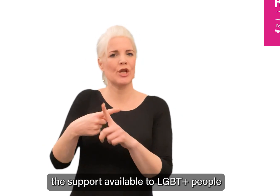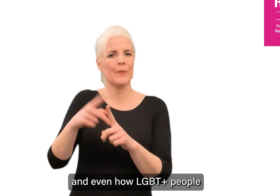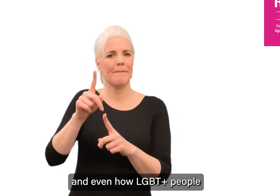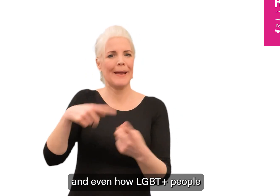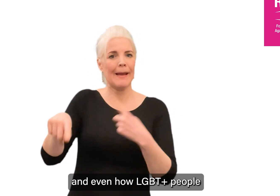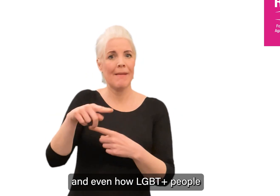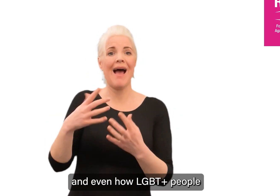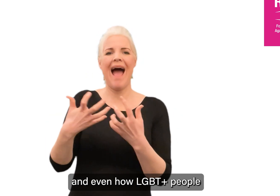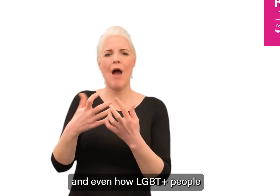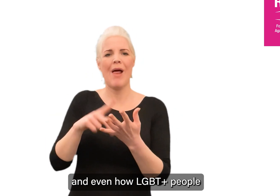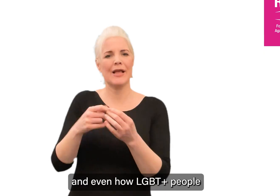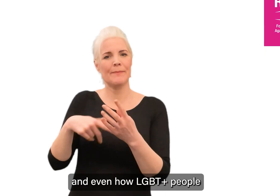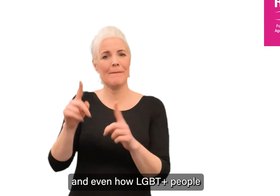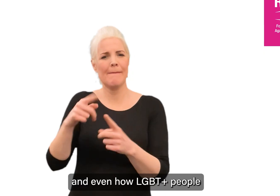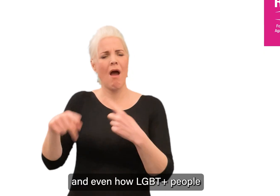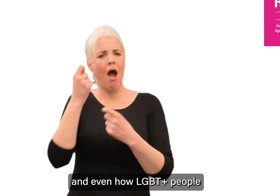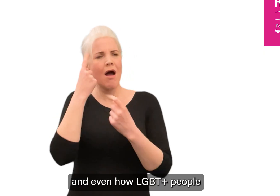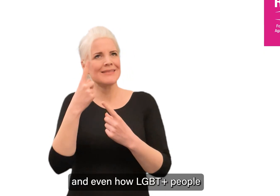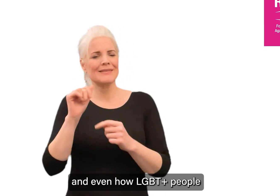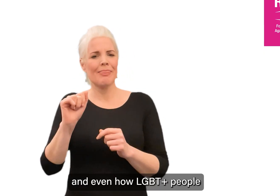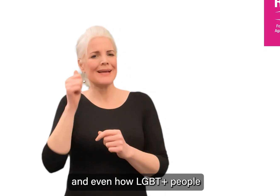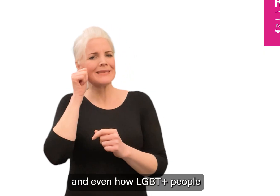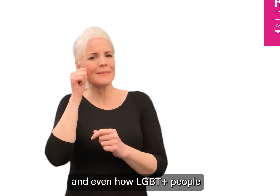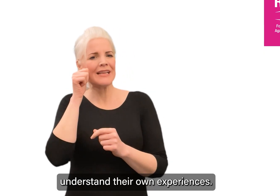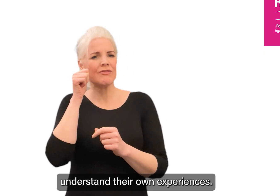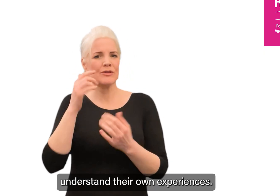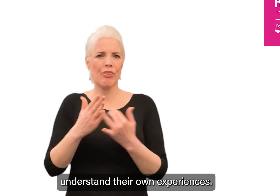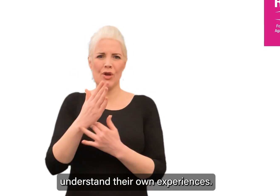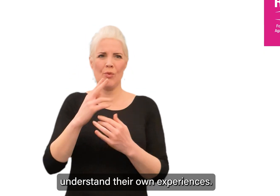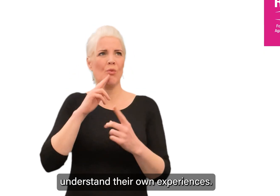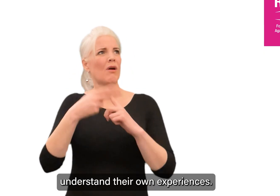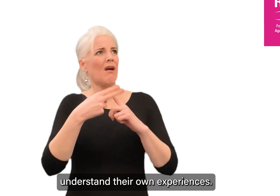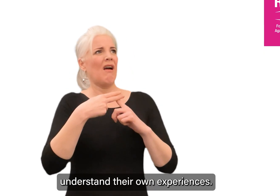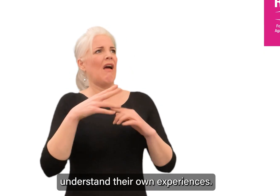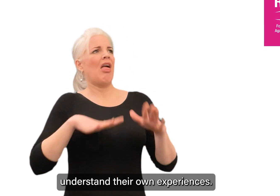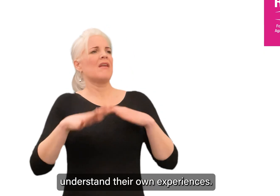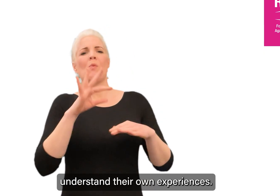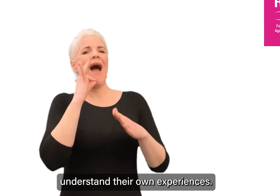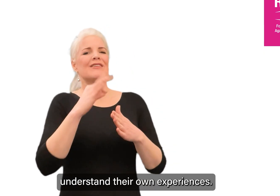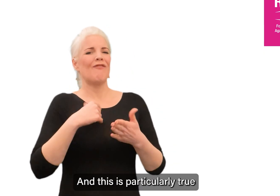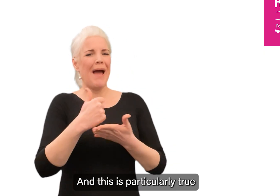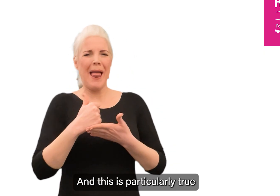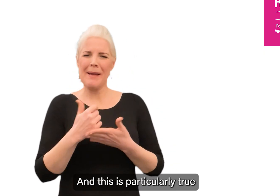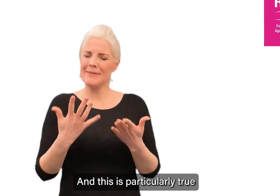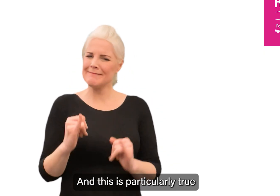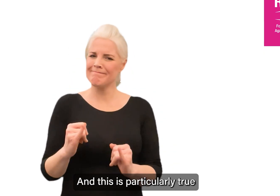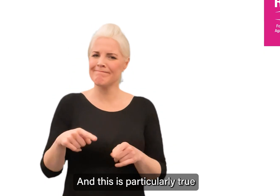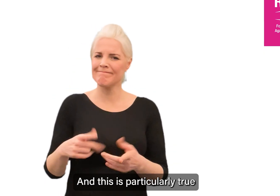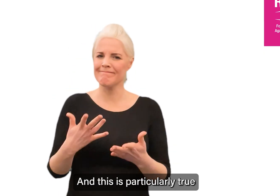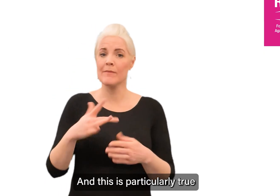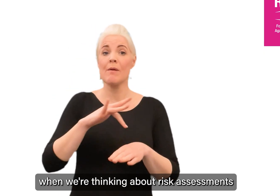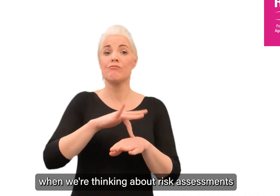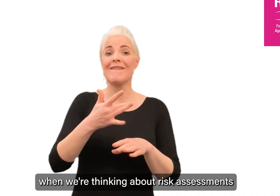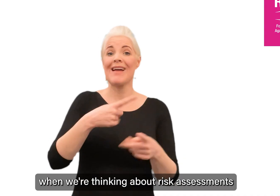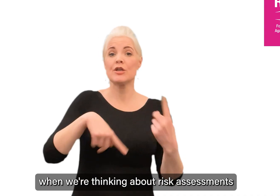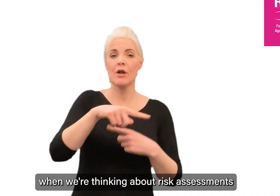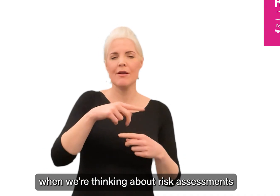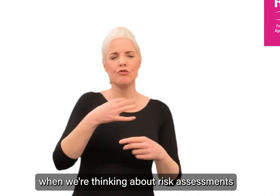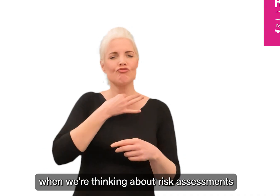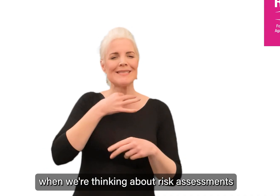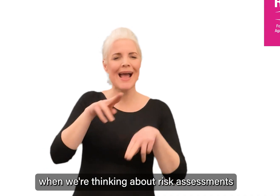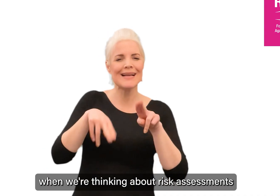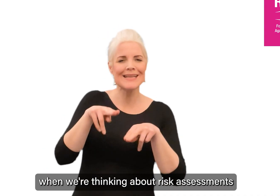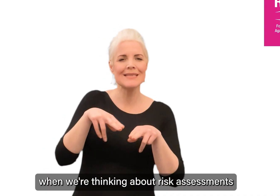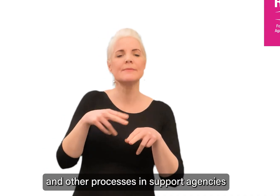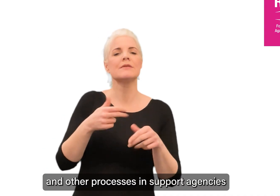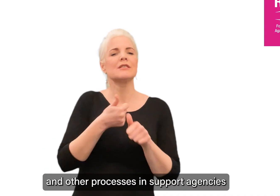plus people and even how LGBT plus people understand their own experiences. And this is particularly true when we're thinking about